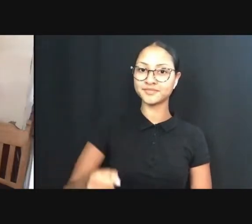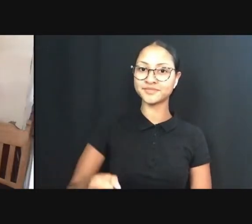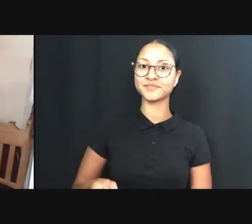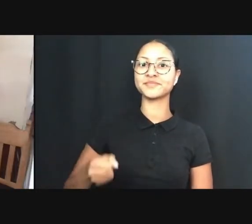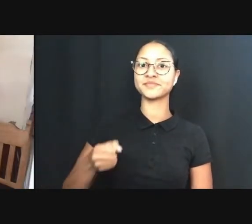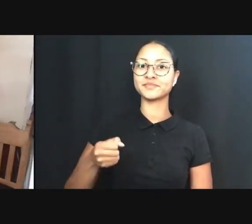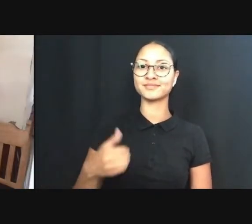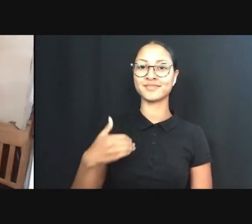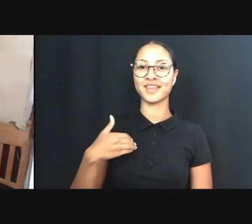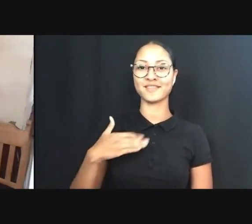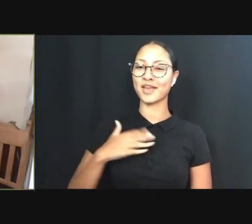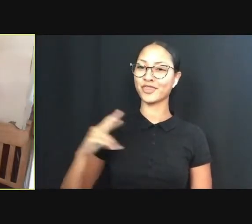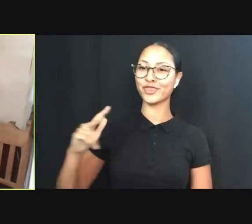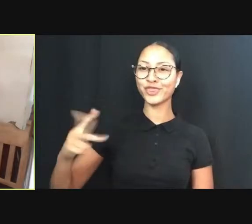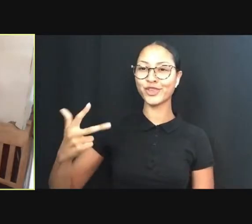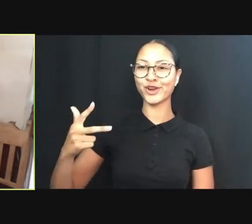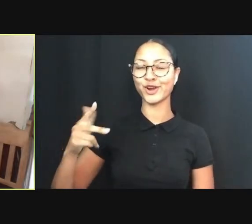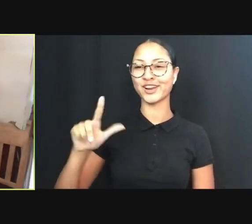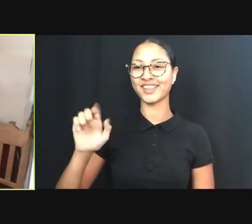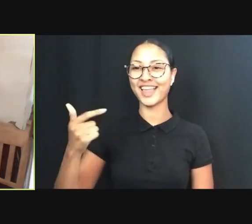gold accent on its handle.